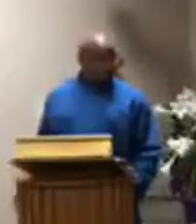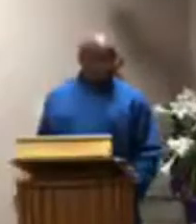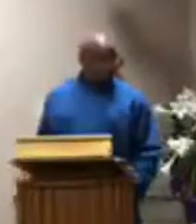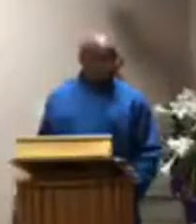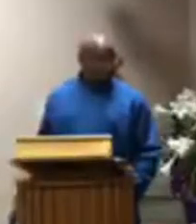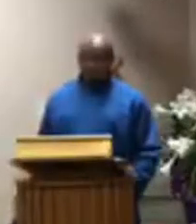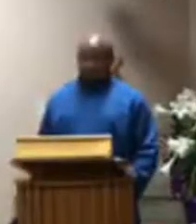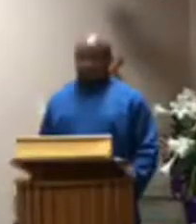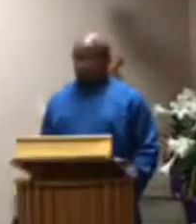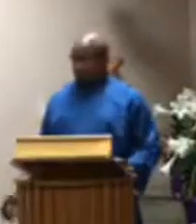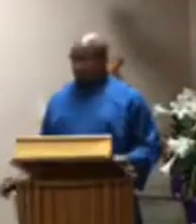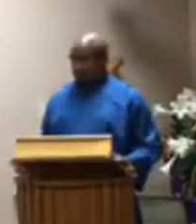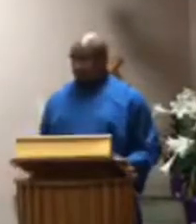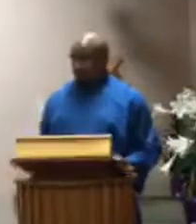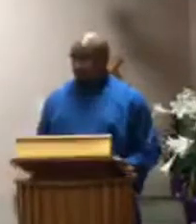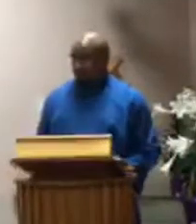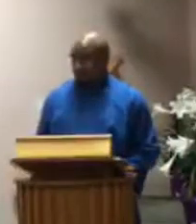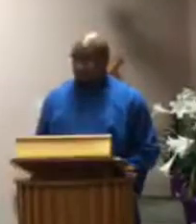forget your age, Sarah.